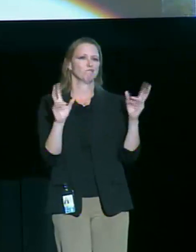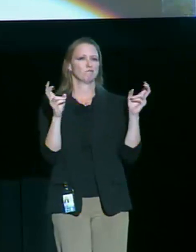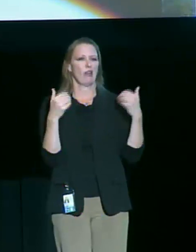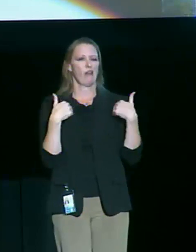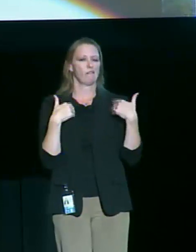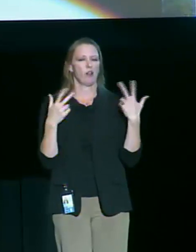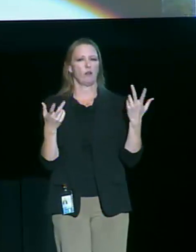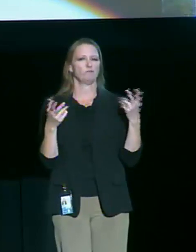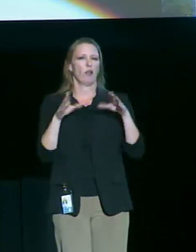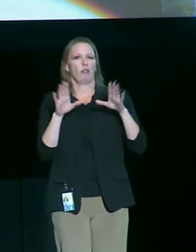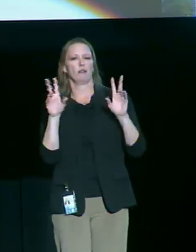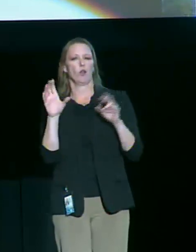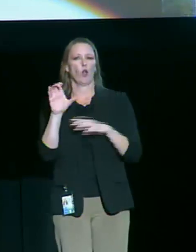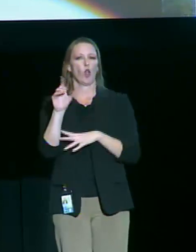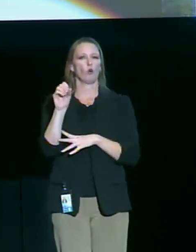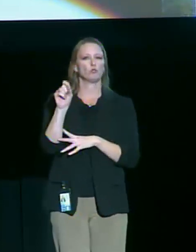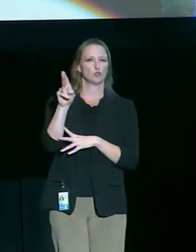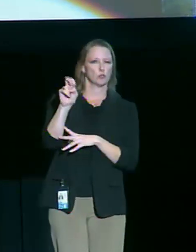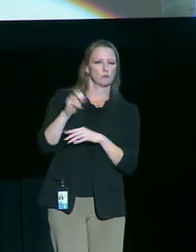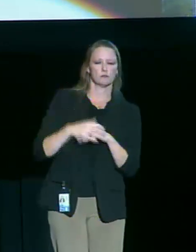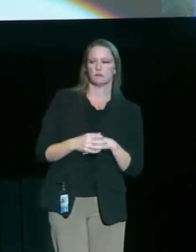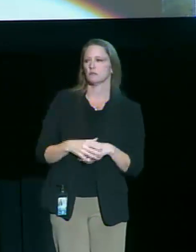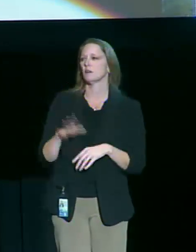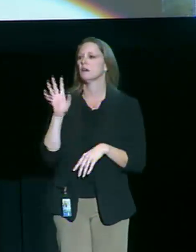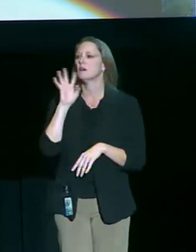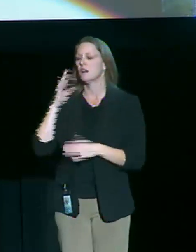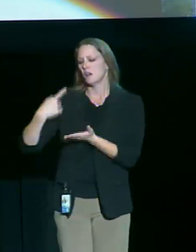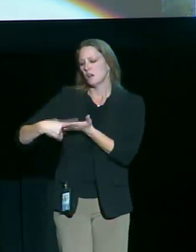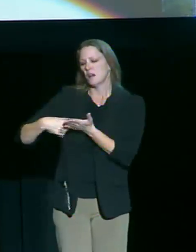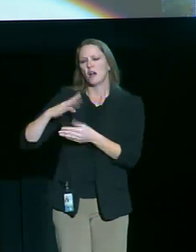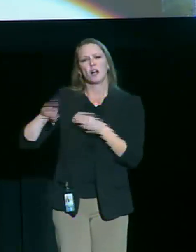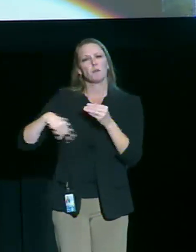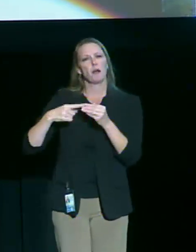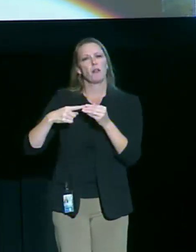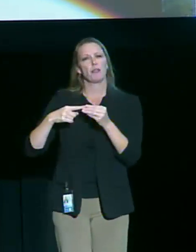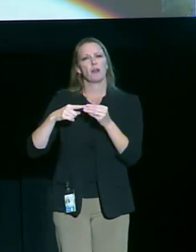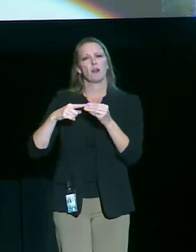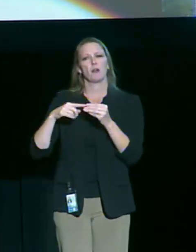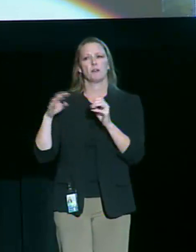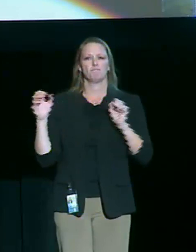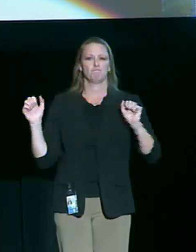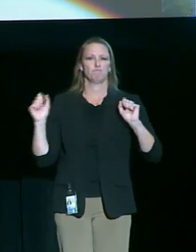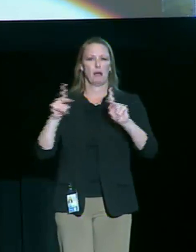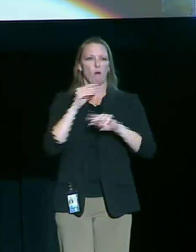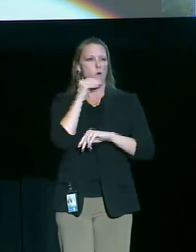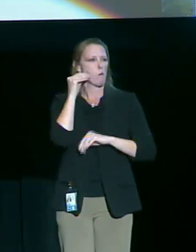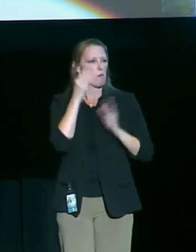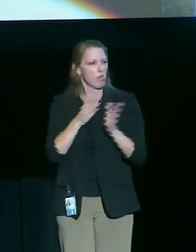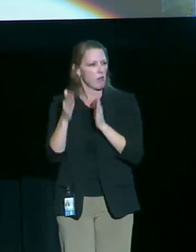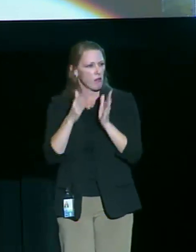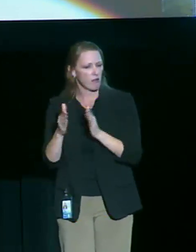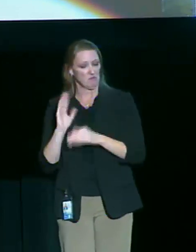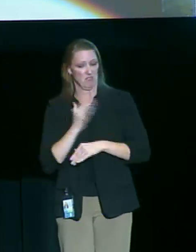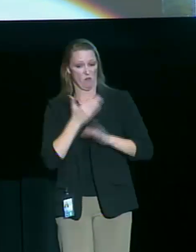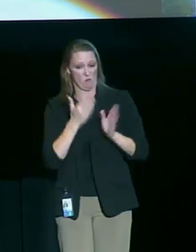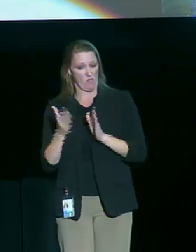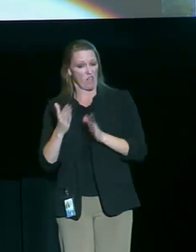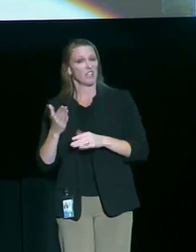to you a little bit about the repopulation effort. The repopulation planning is progressing very, very well.